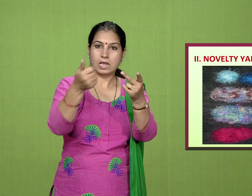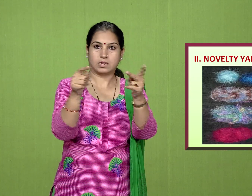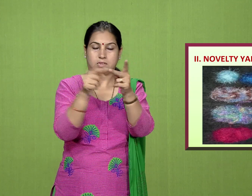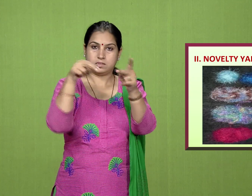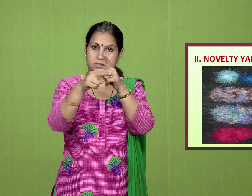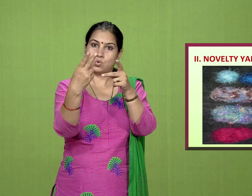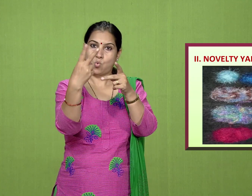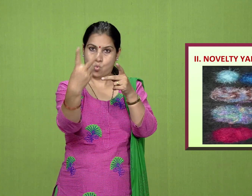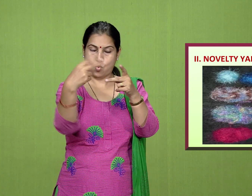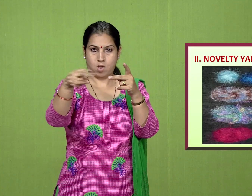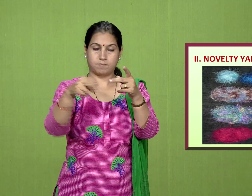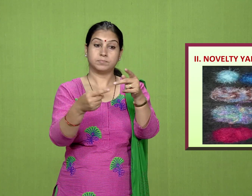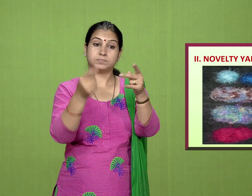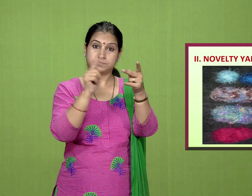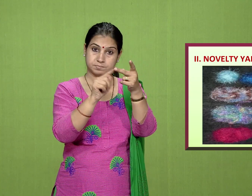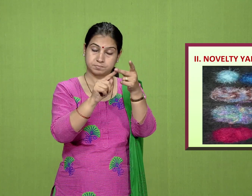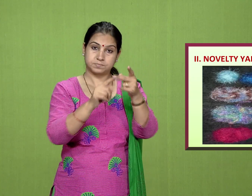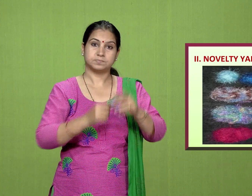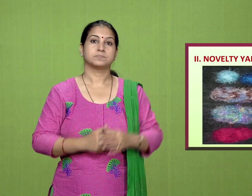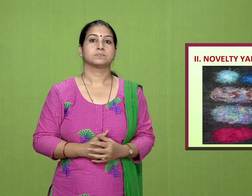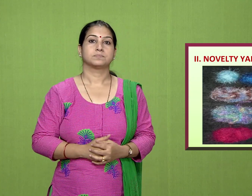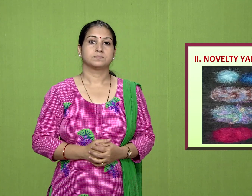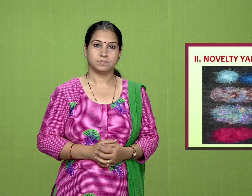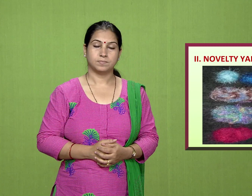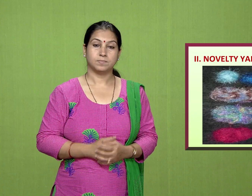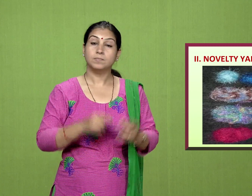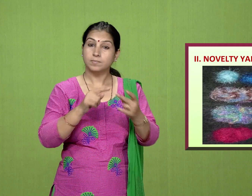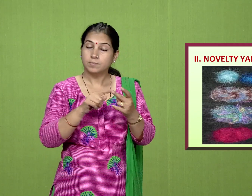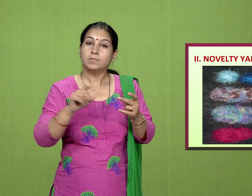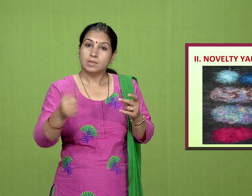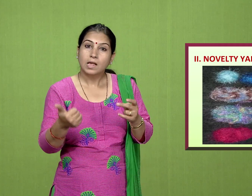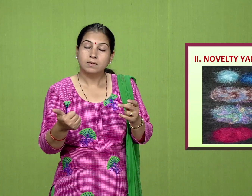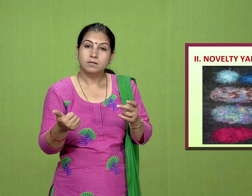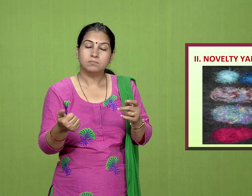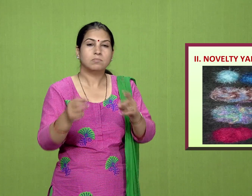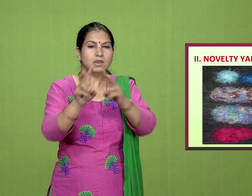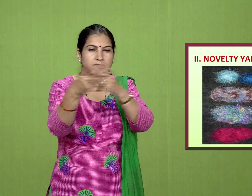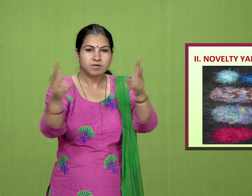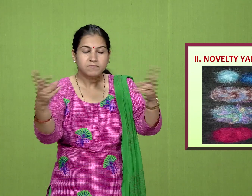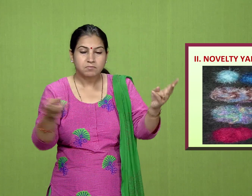And the second novelty yarn can also be of different types.